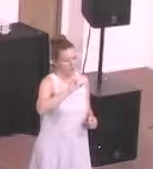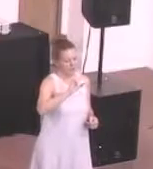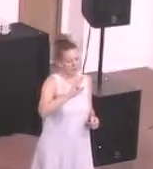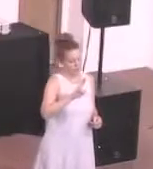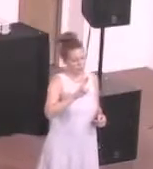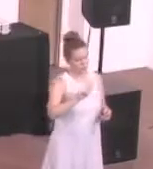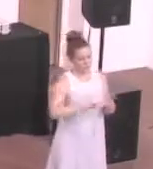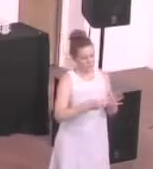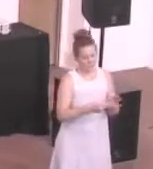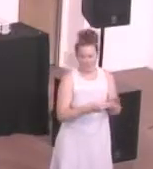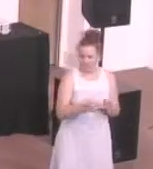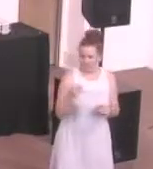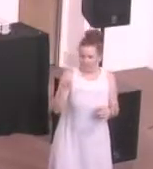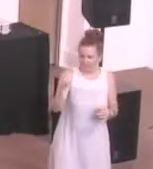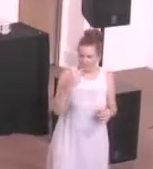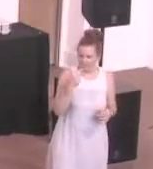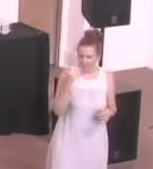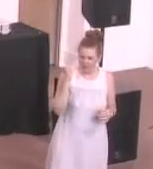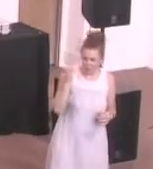She says she knows.